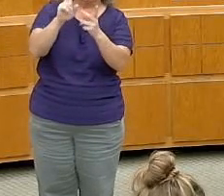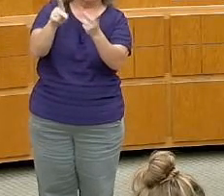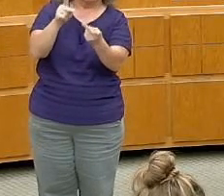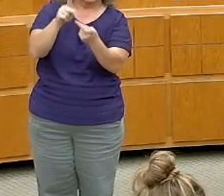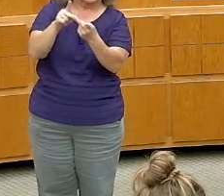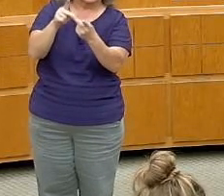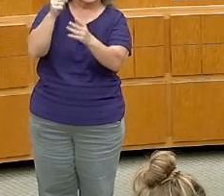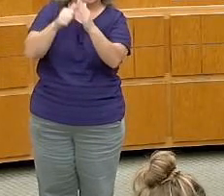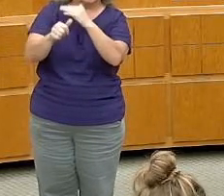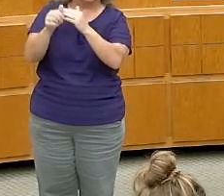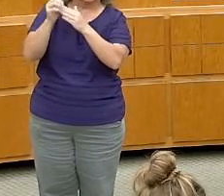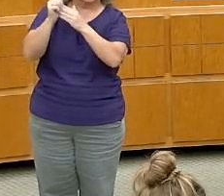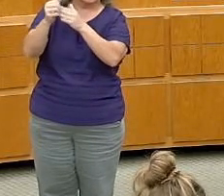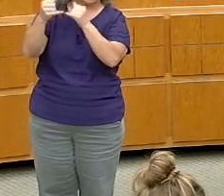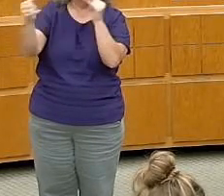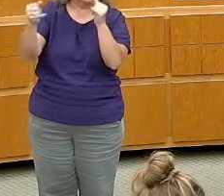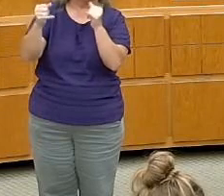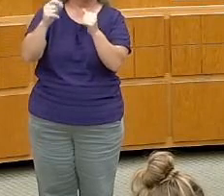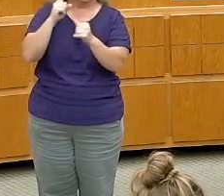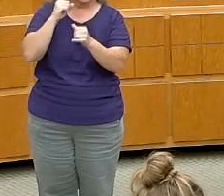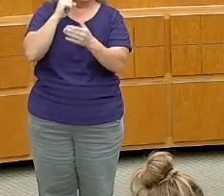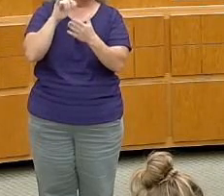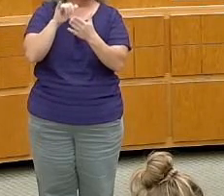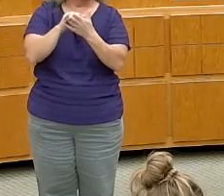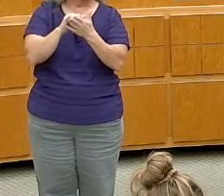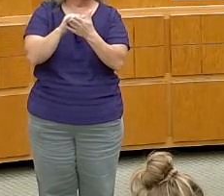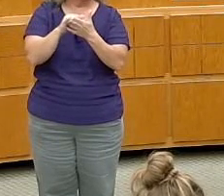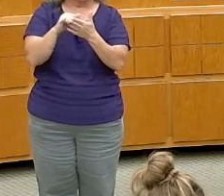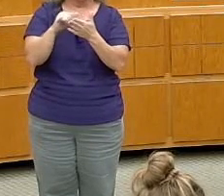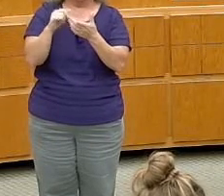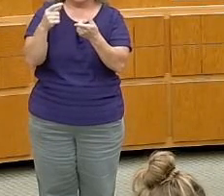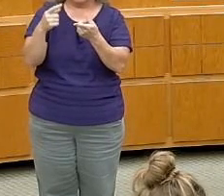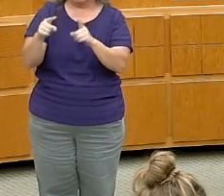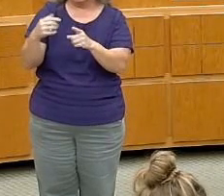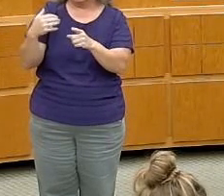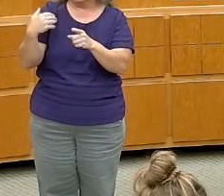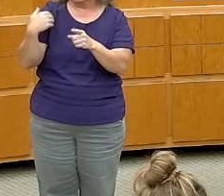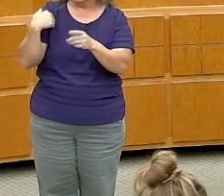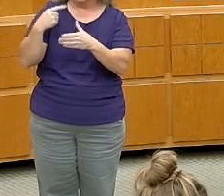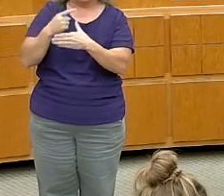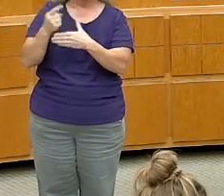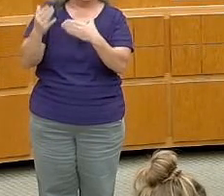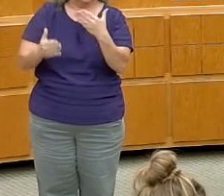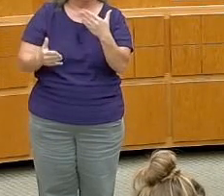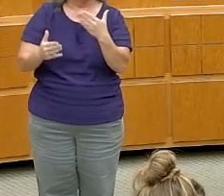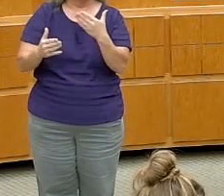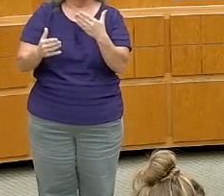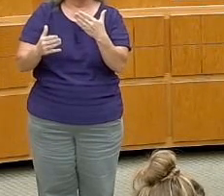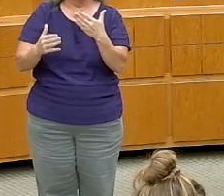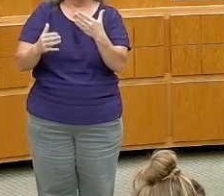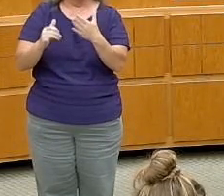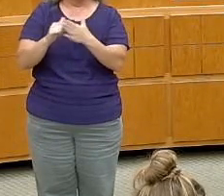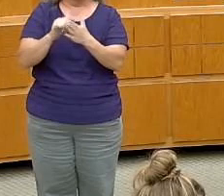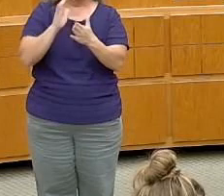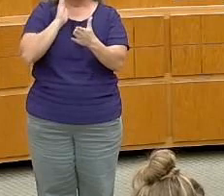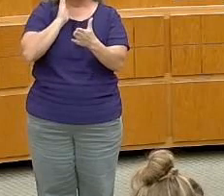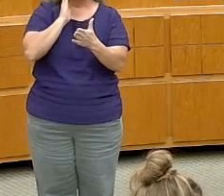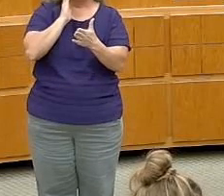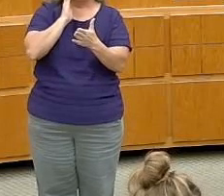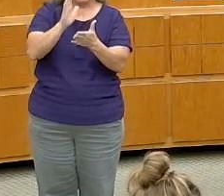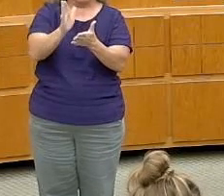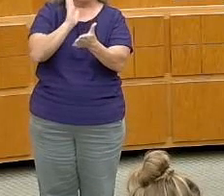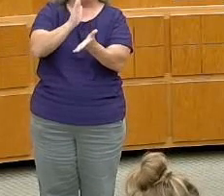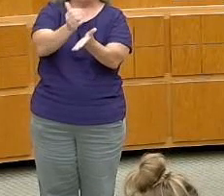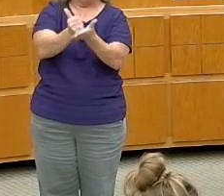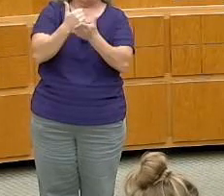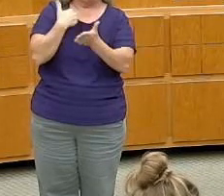And I think that was presented over the course of the last weekend. And that is what is going to help us